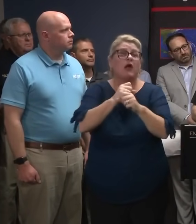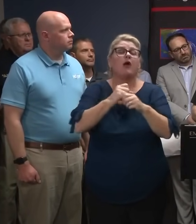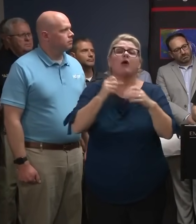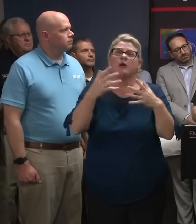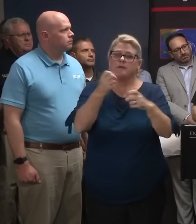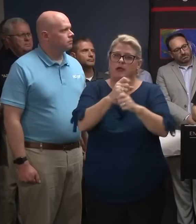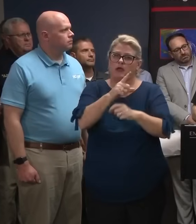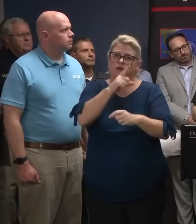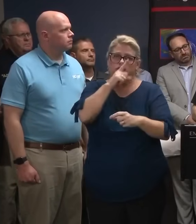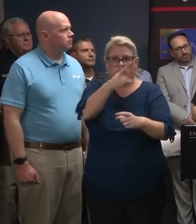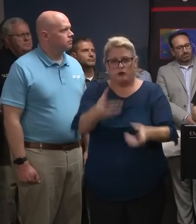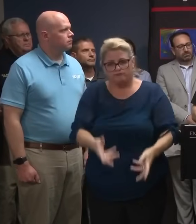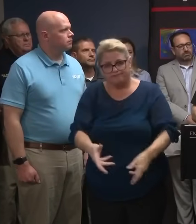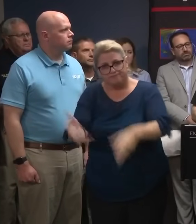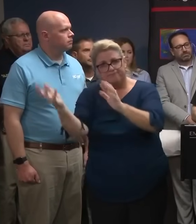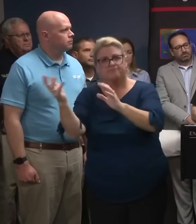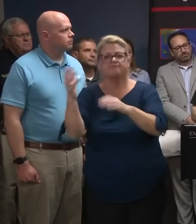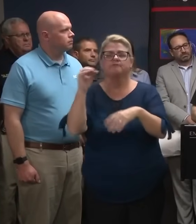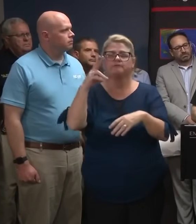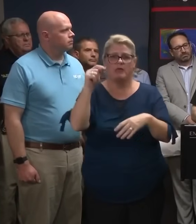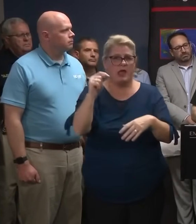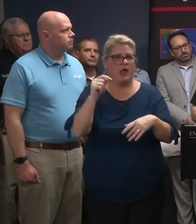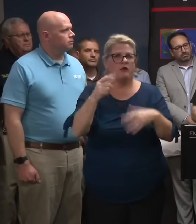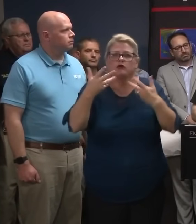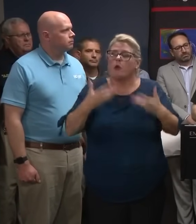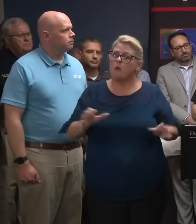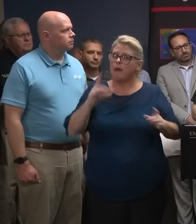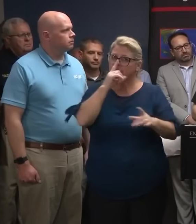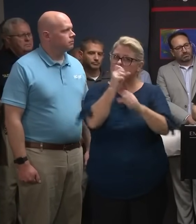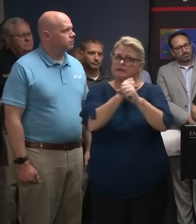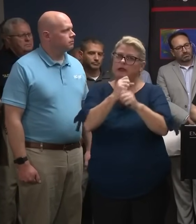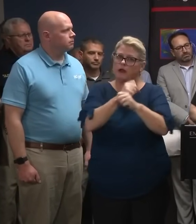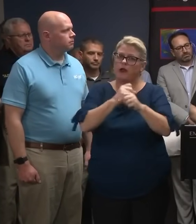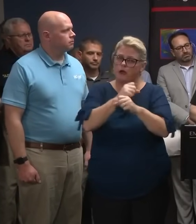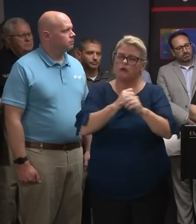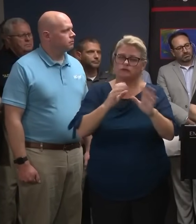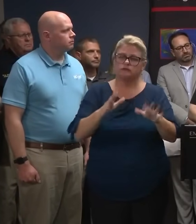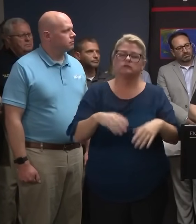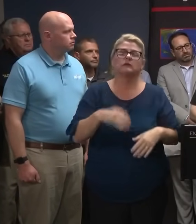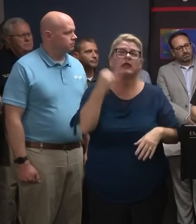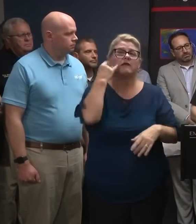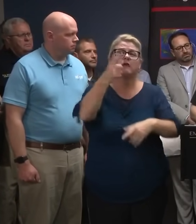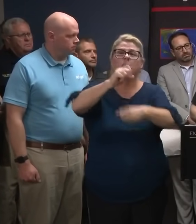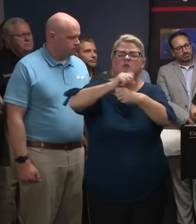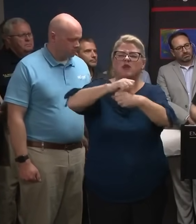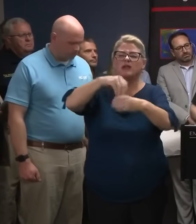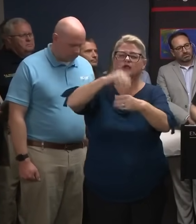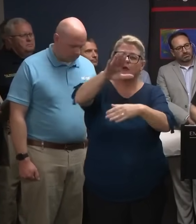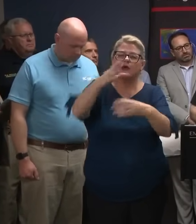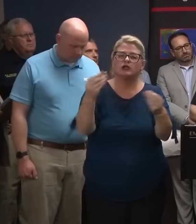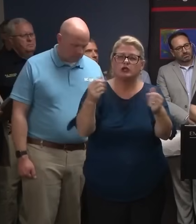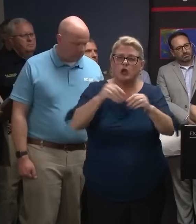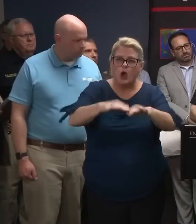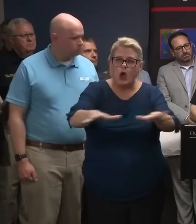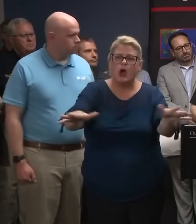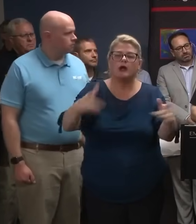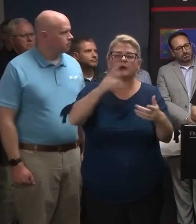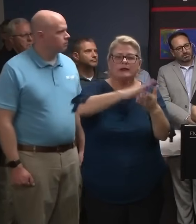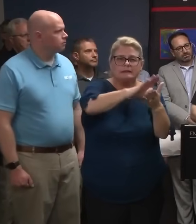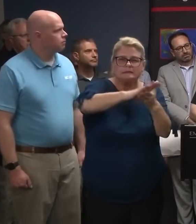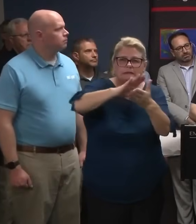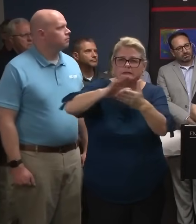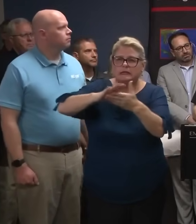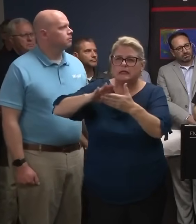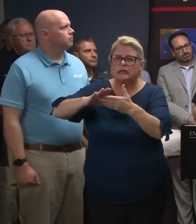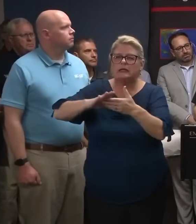storm. The less standing water we have, the less mosquitoes we will have. And finally, if you're working in your yard, you're working to clear debris, be